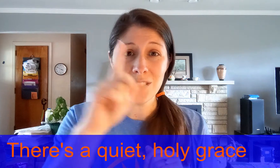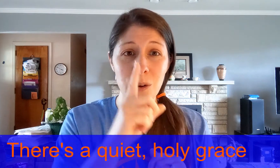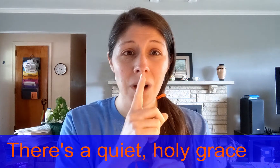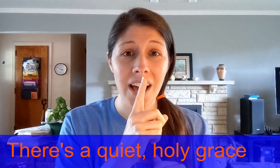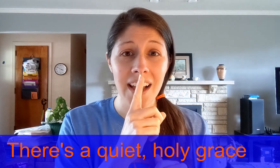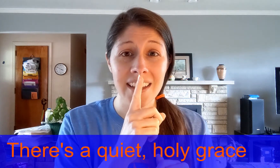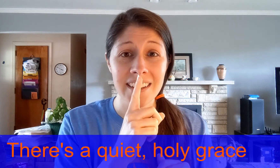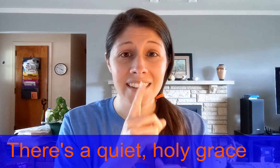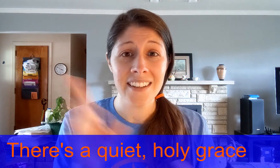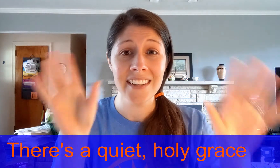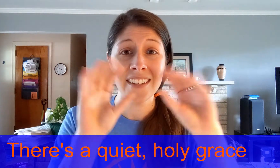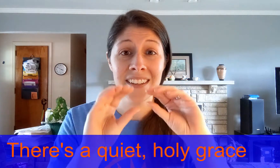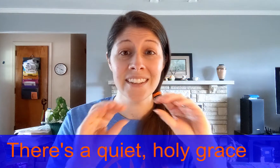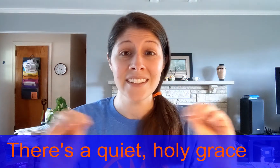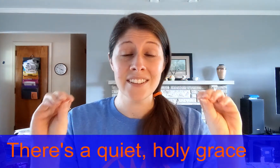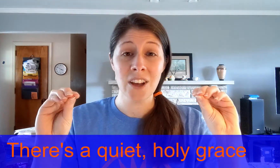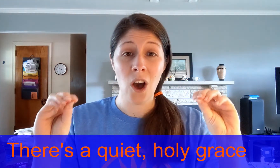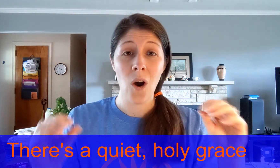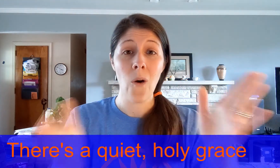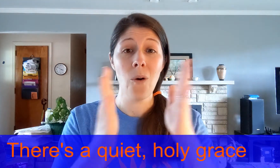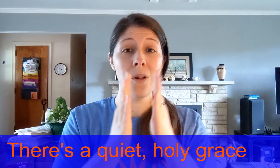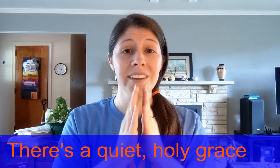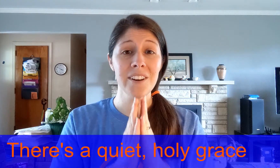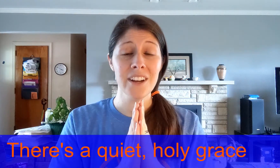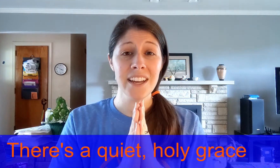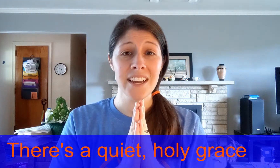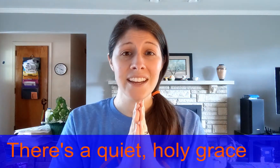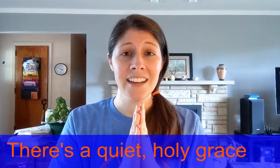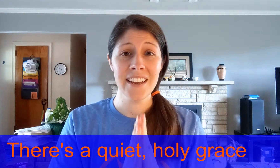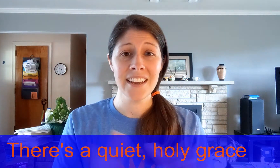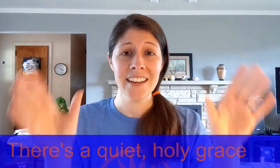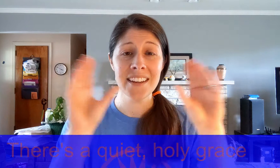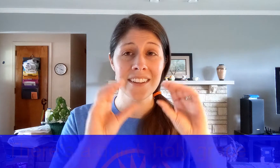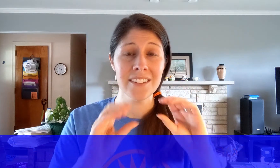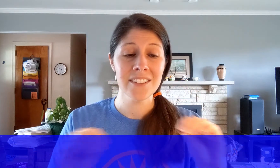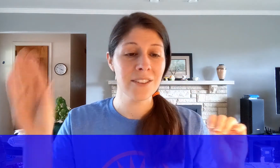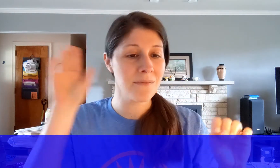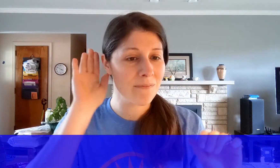a quiet, holy grace.